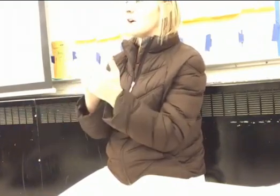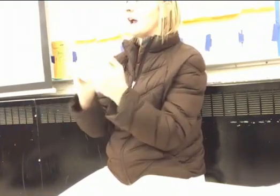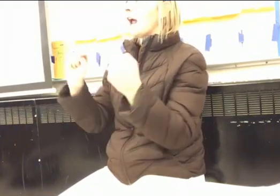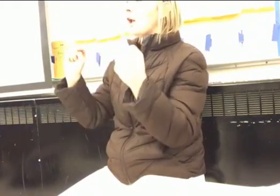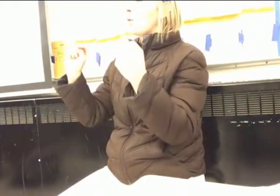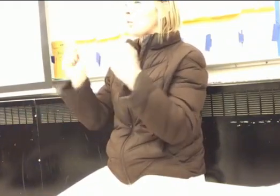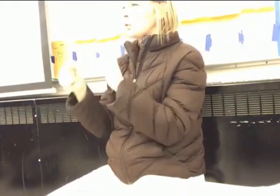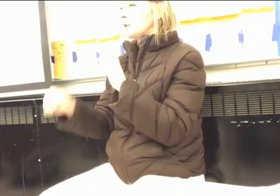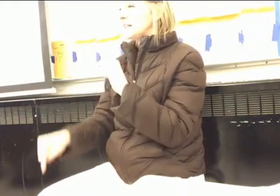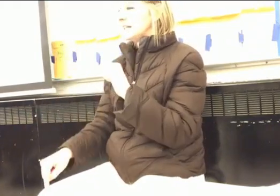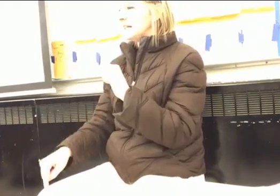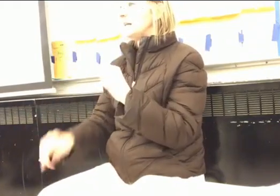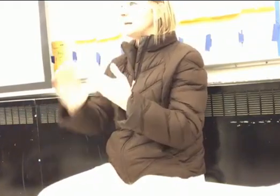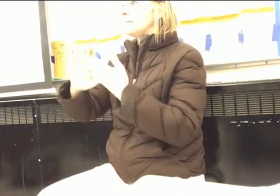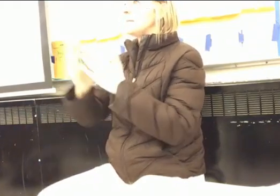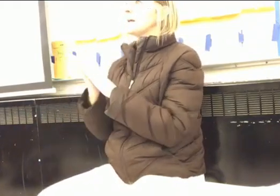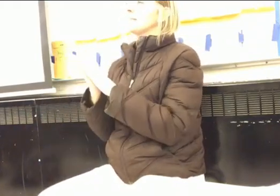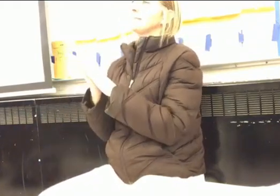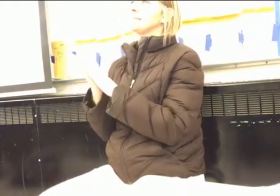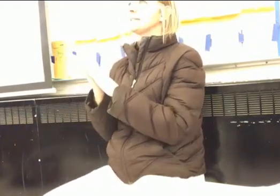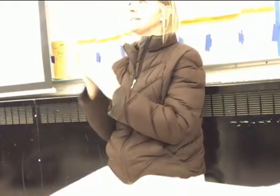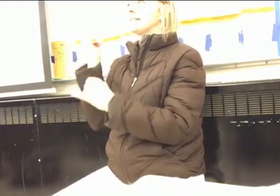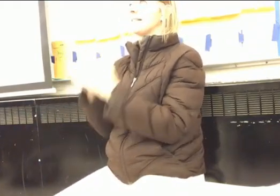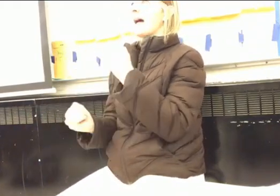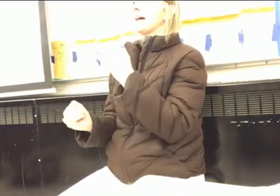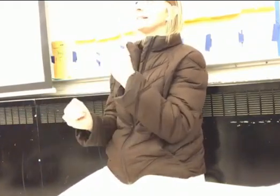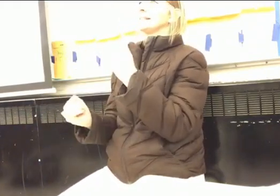the last major